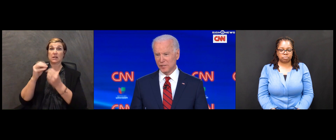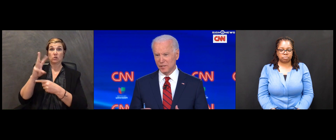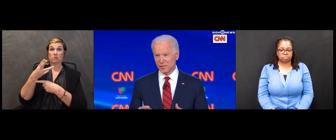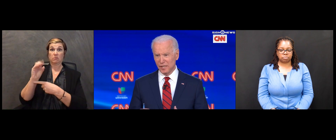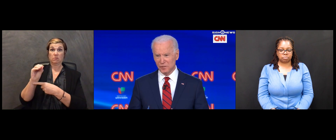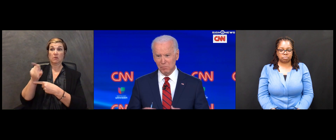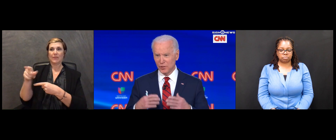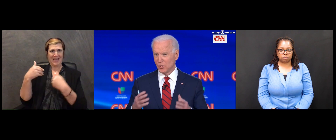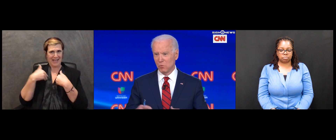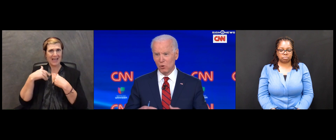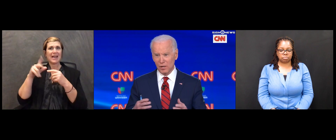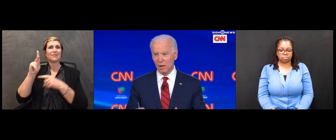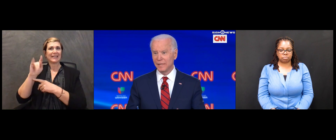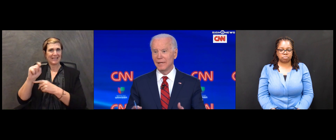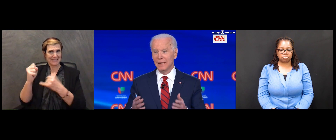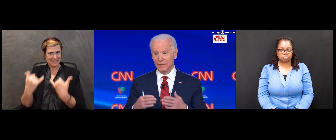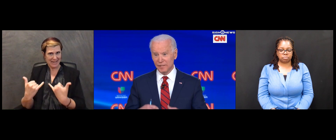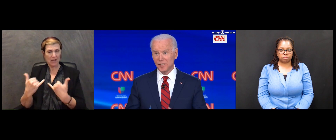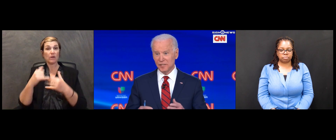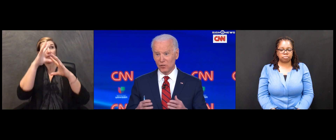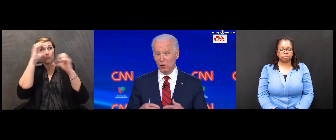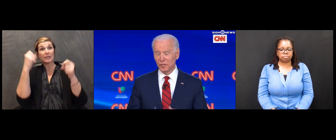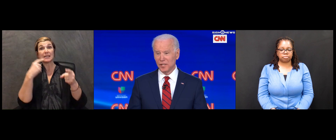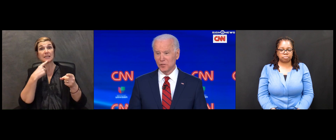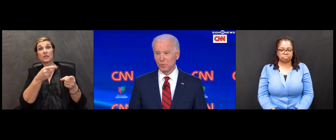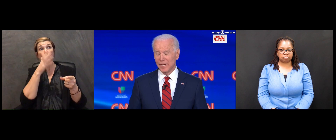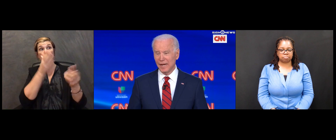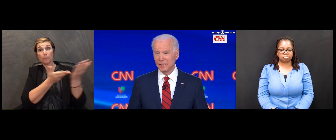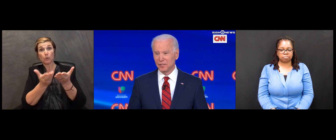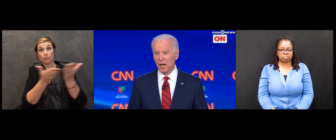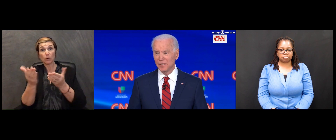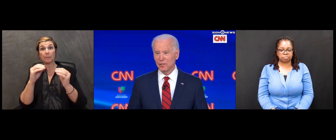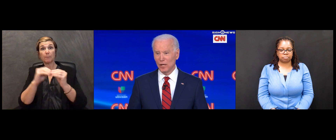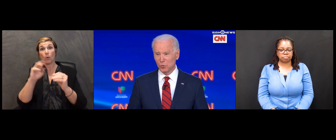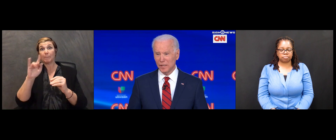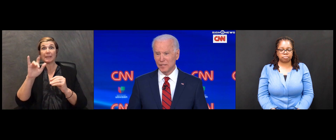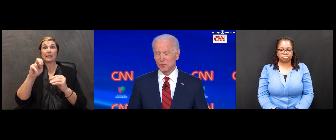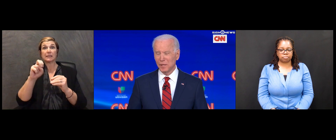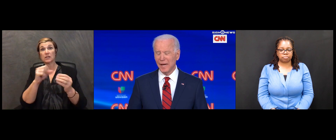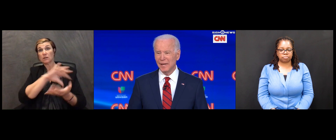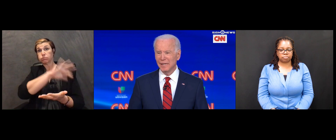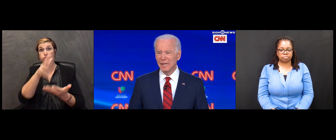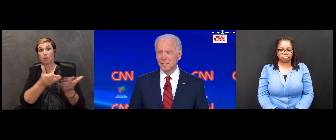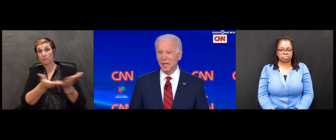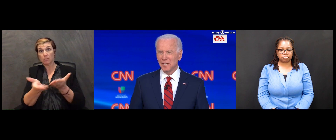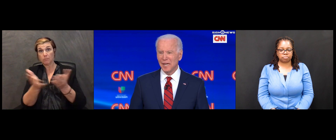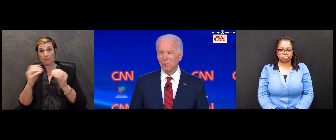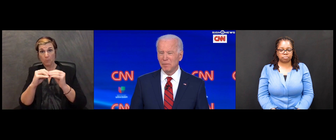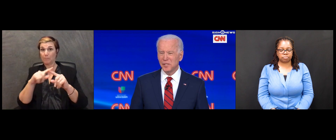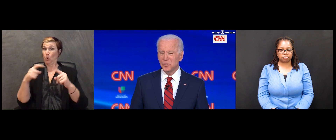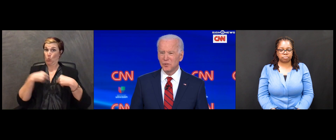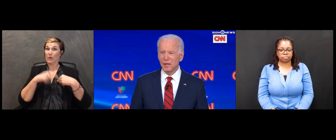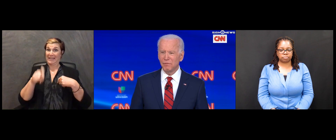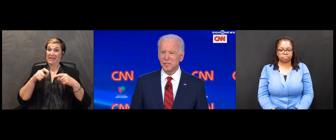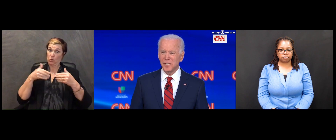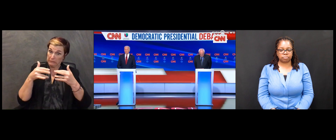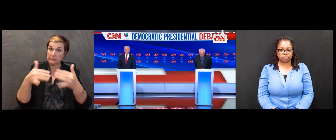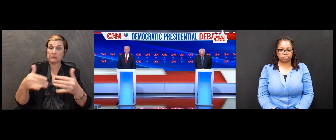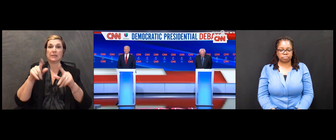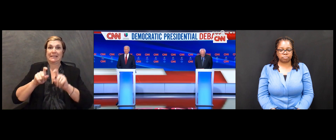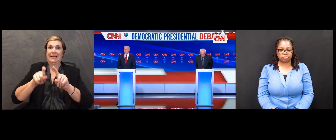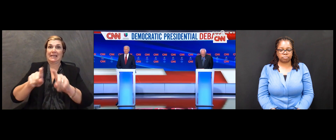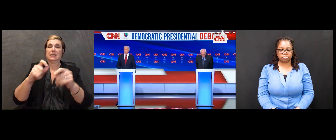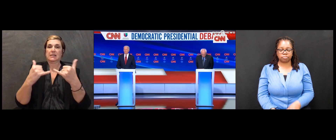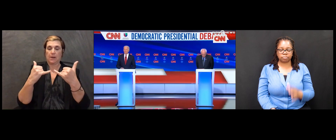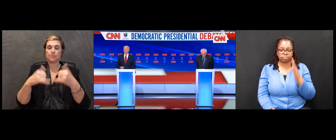though the president says a million or more are coming. Let's just get all the tests we can done as quickly as we can. Secondly, I would make sure that every state